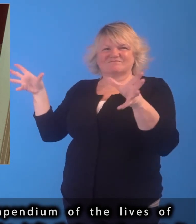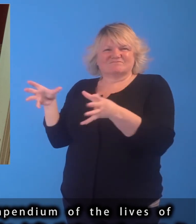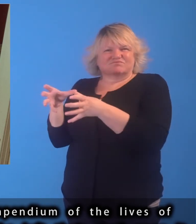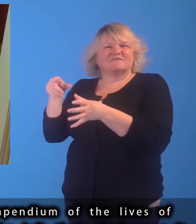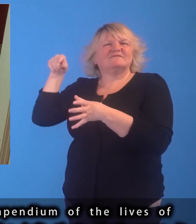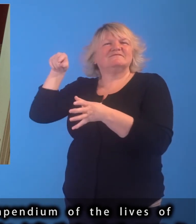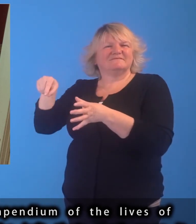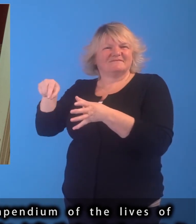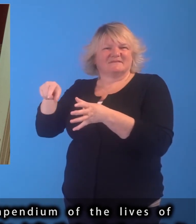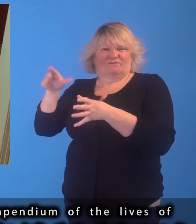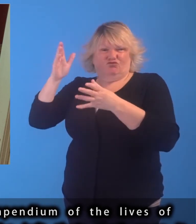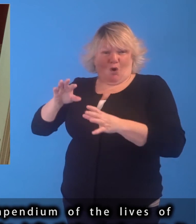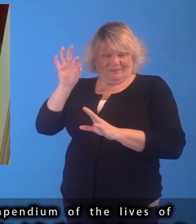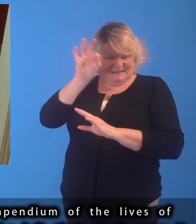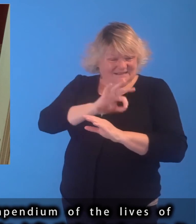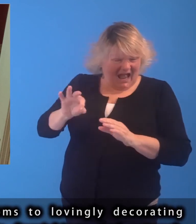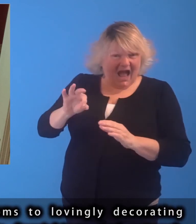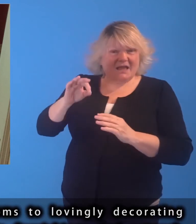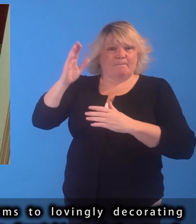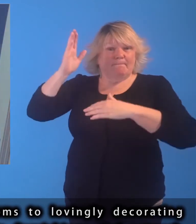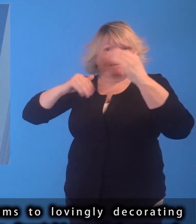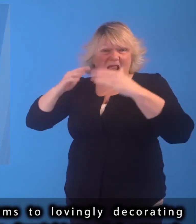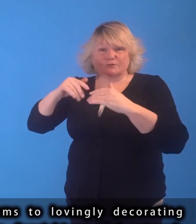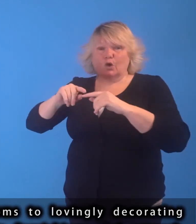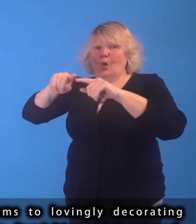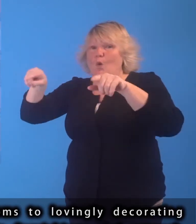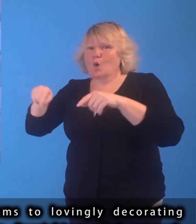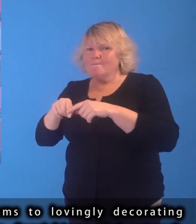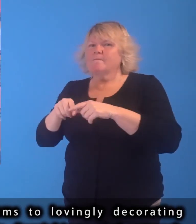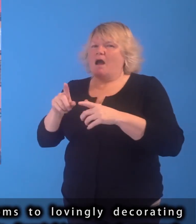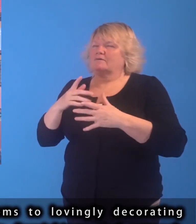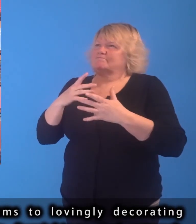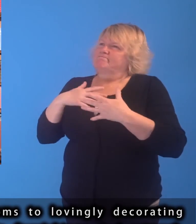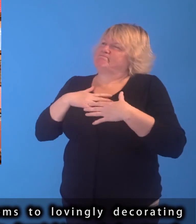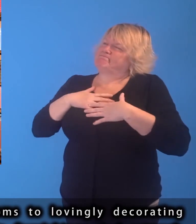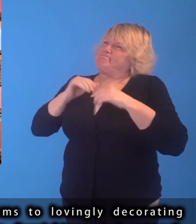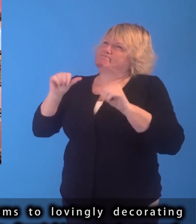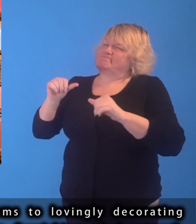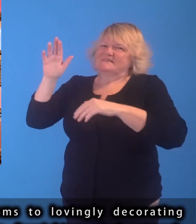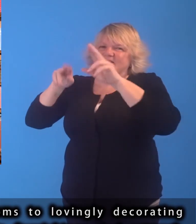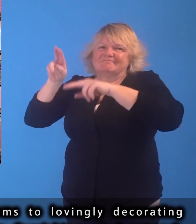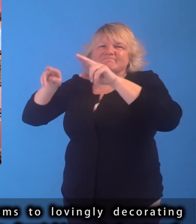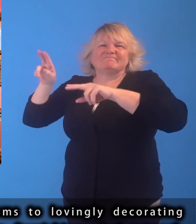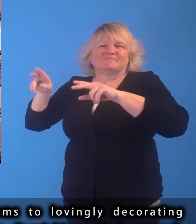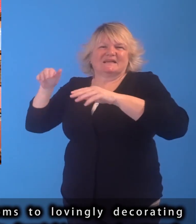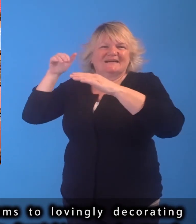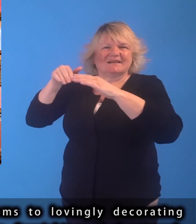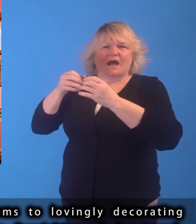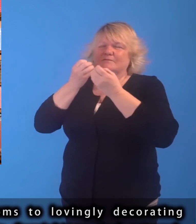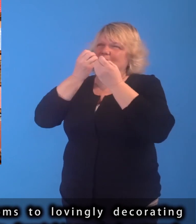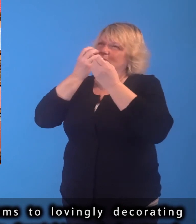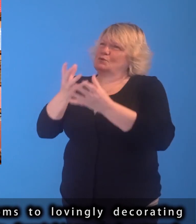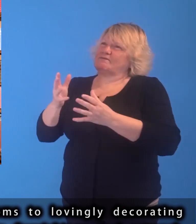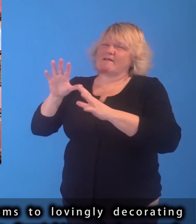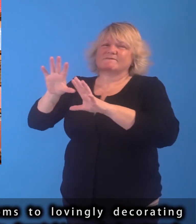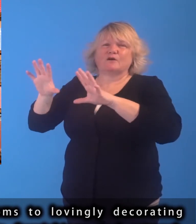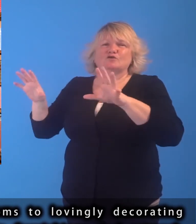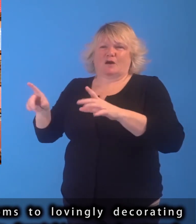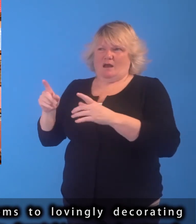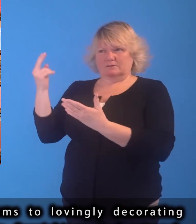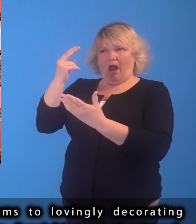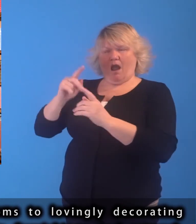Only the female staff lived in, with male staff living in the nearby village of Davidson's Mains.